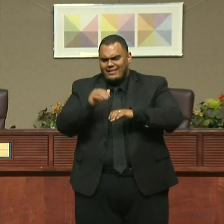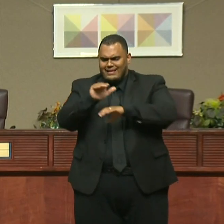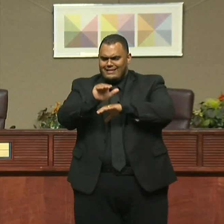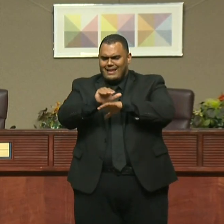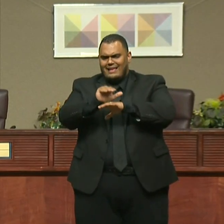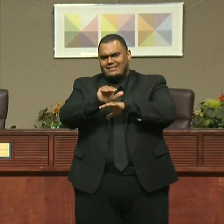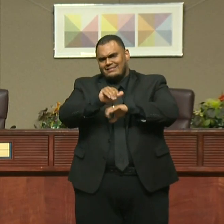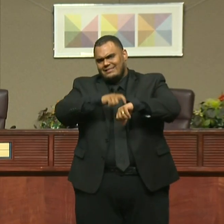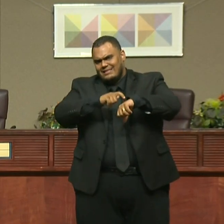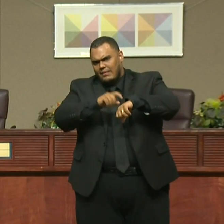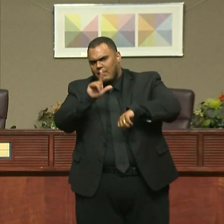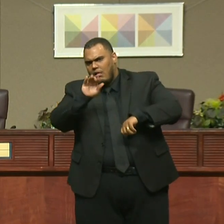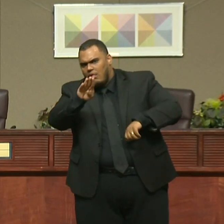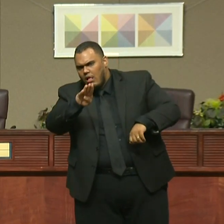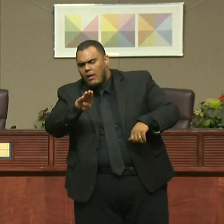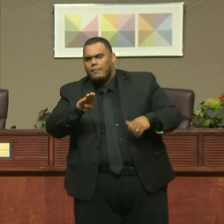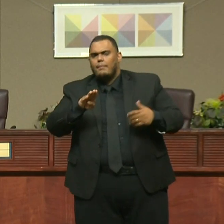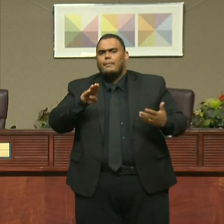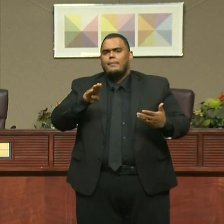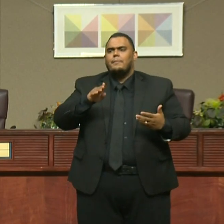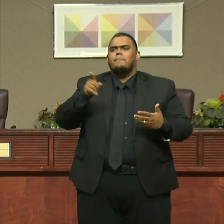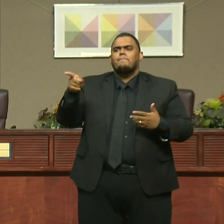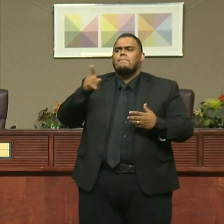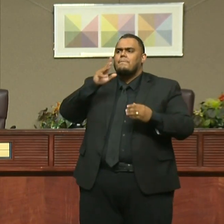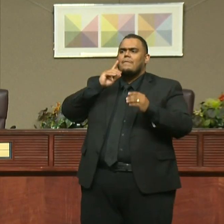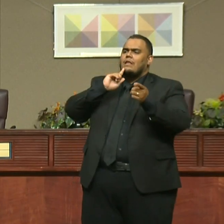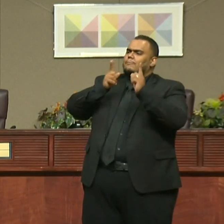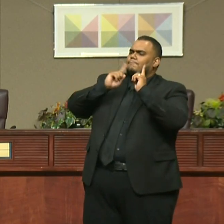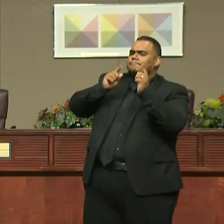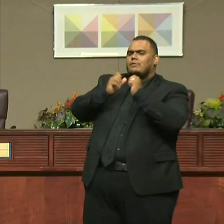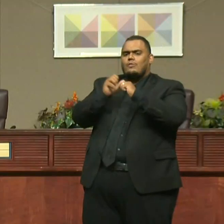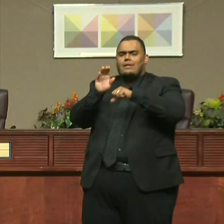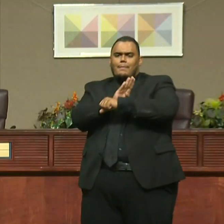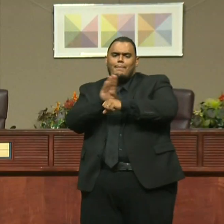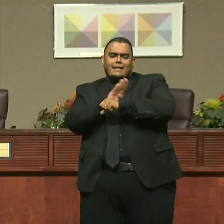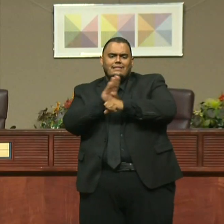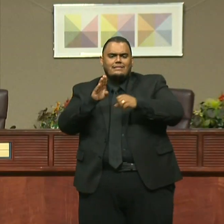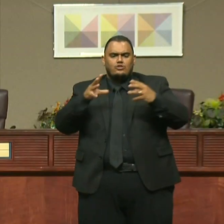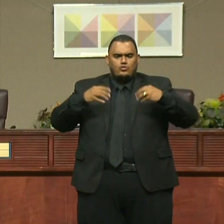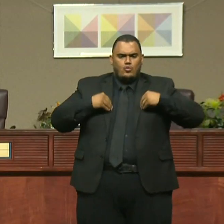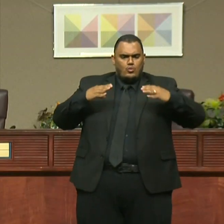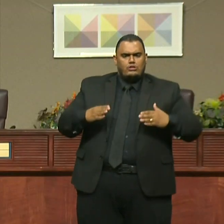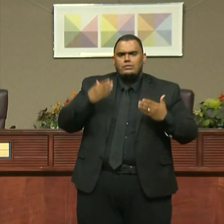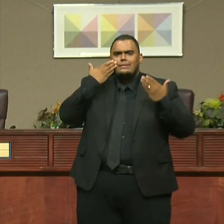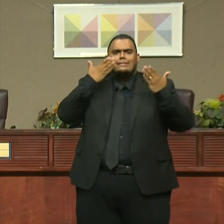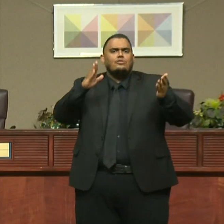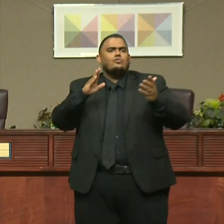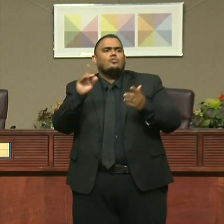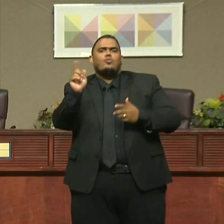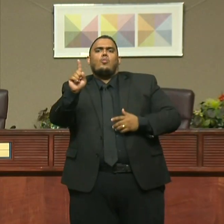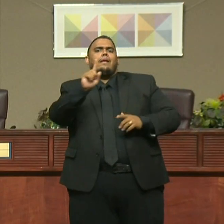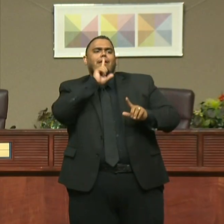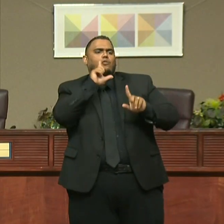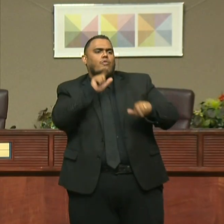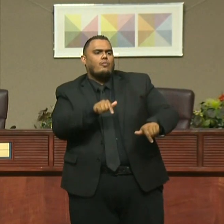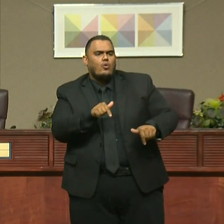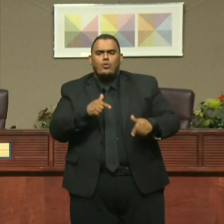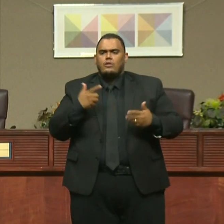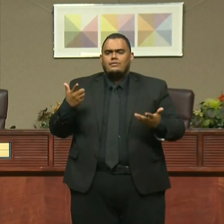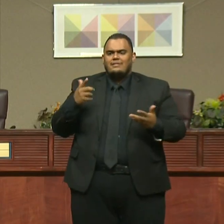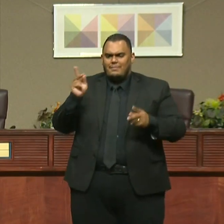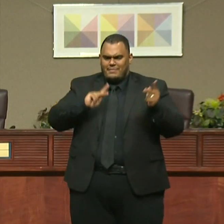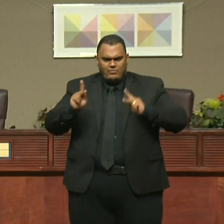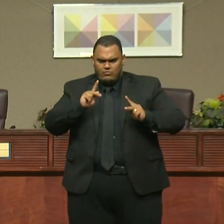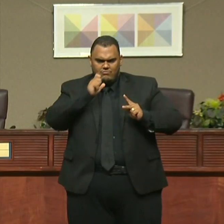Orlando? He said he's speaking to a business owner that doesn't know where to report folks that are not following CDC